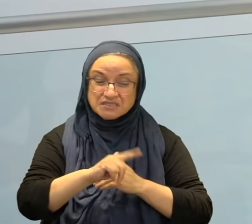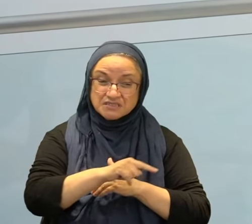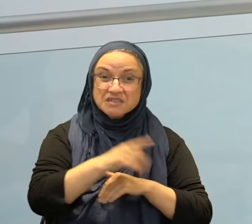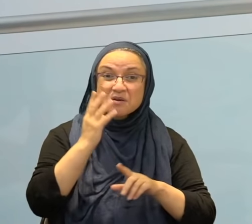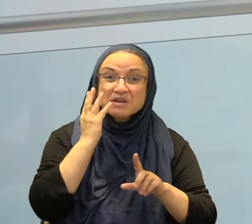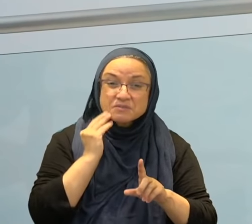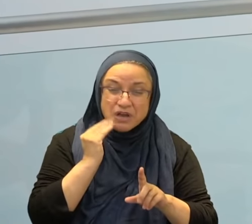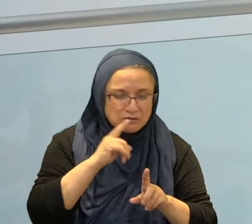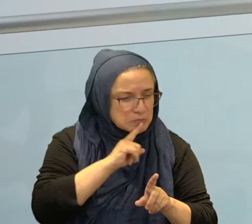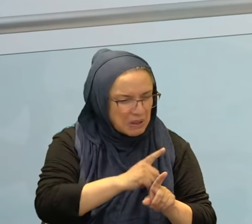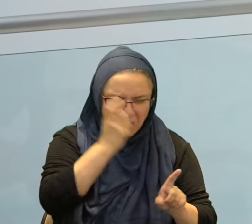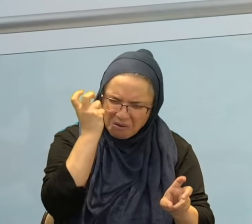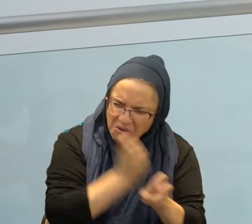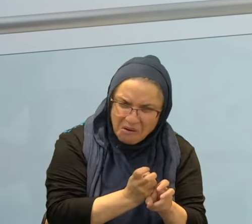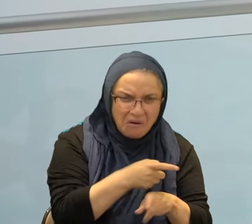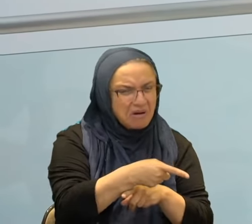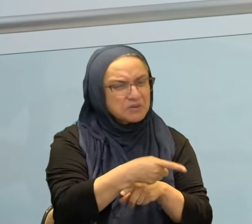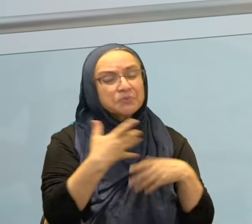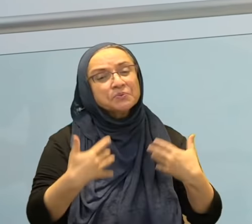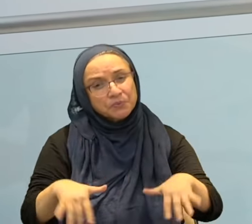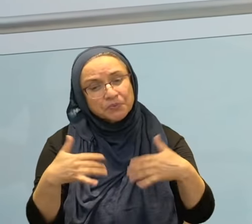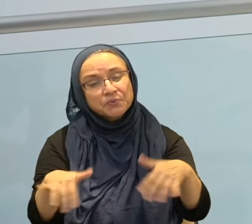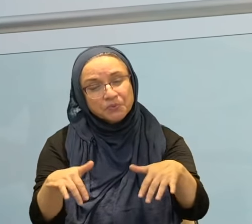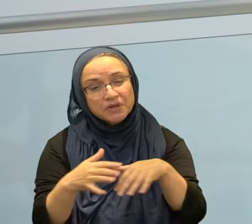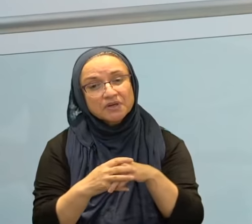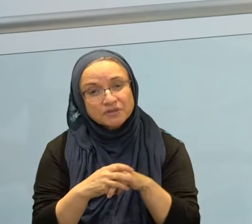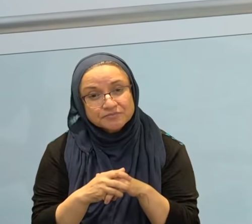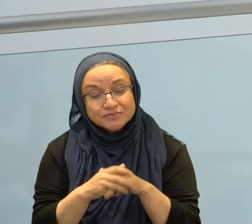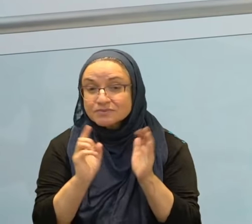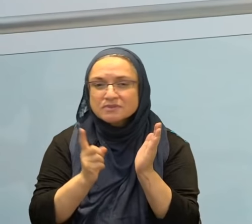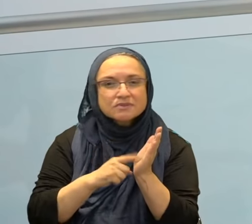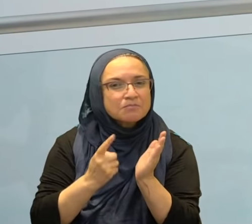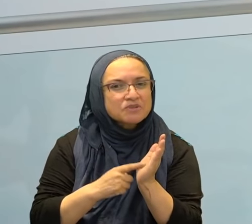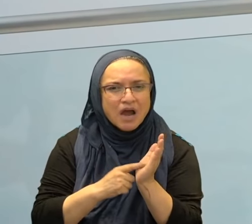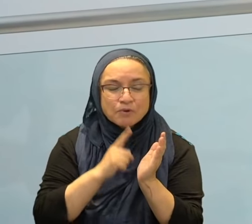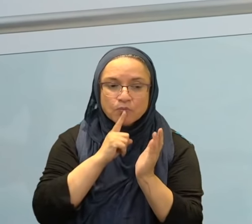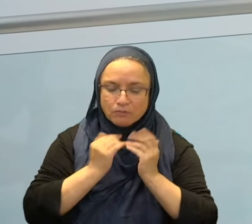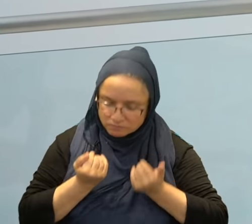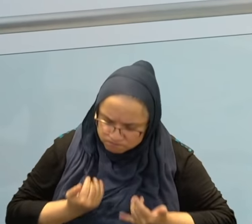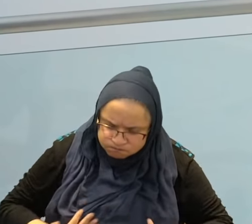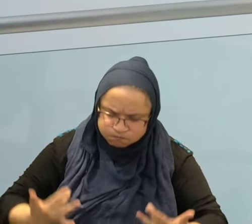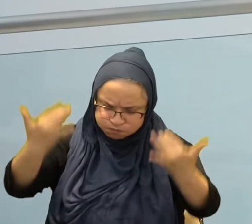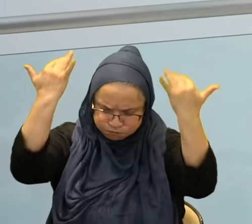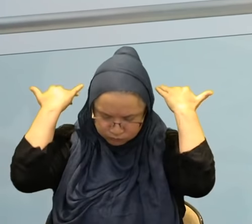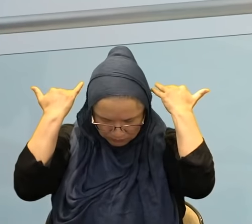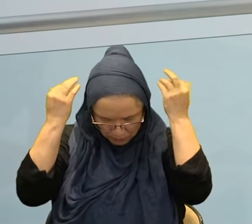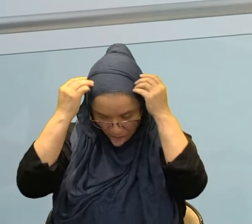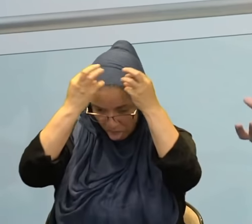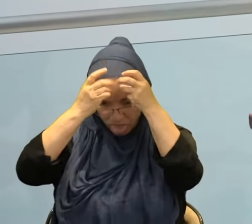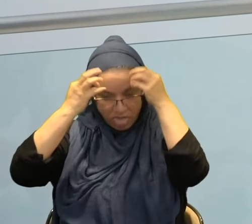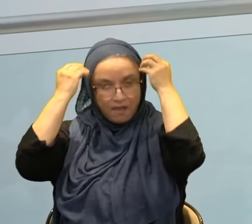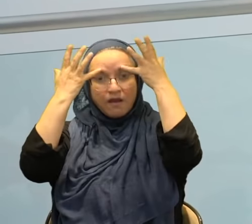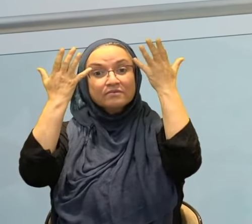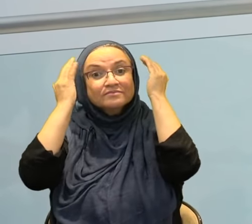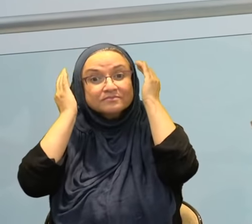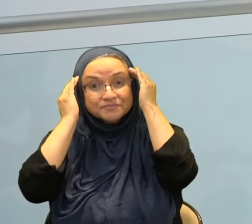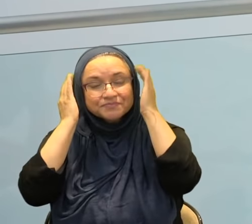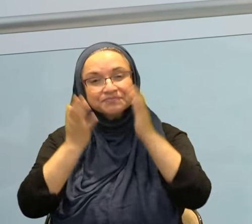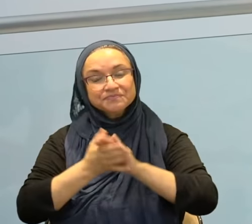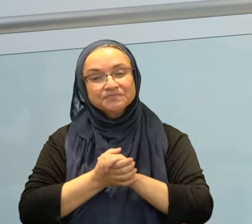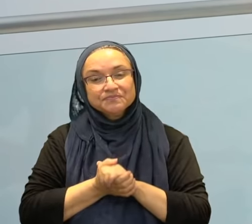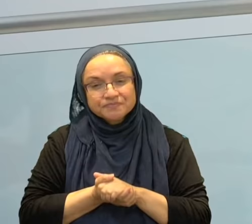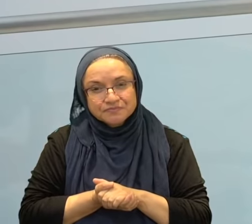Oh Allah, I'm I'm overwhelmed. I am in need. I am I am poor, in need, vulnerable.